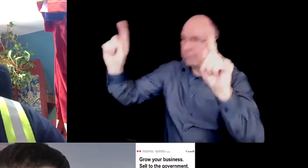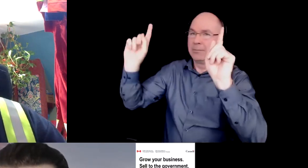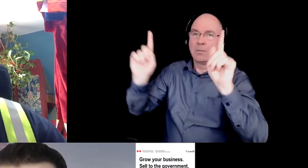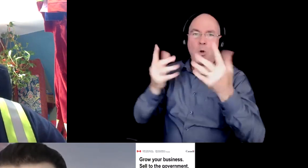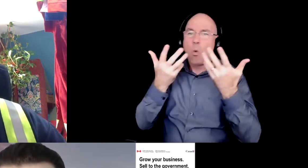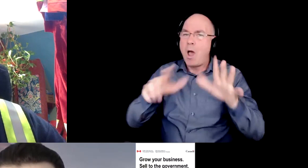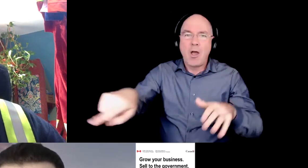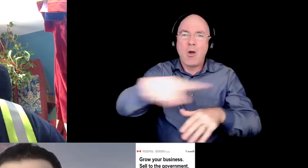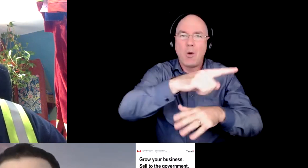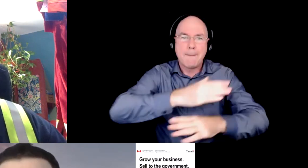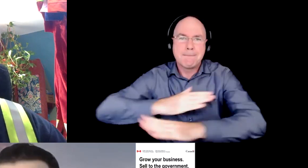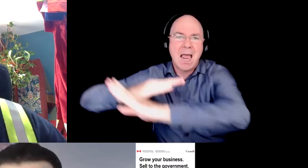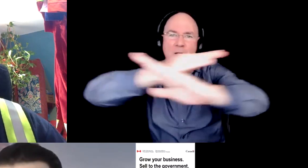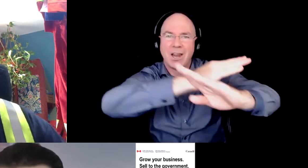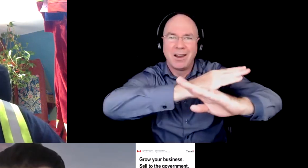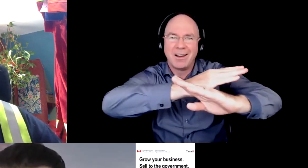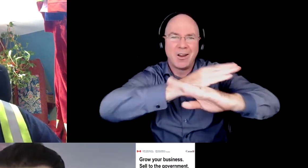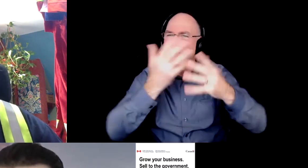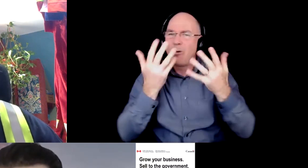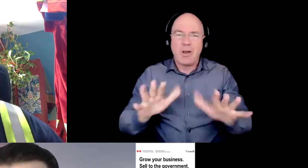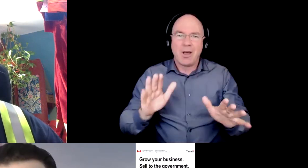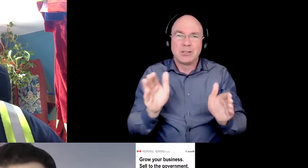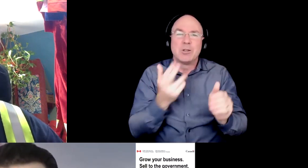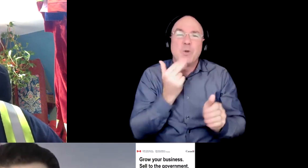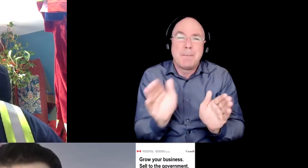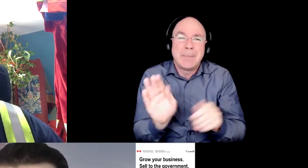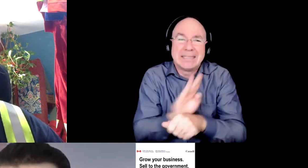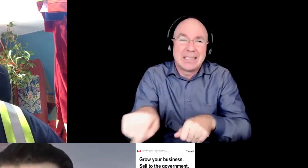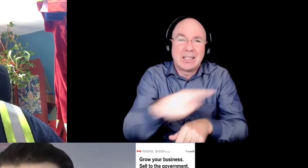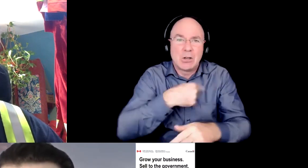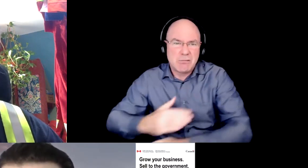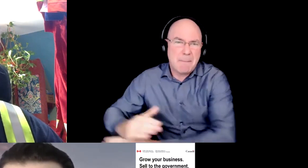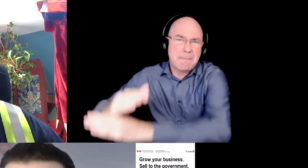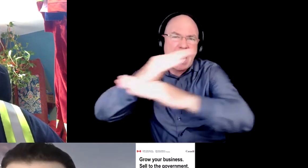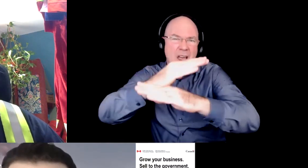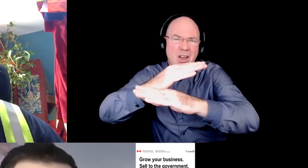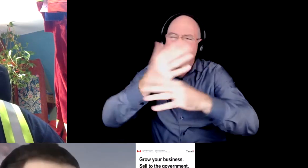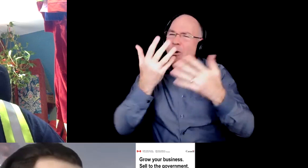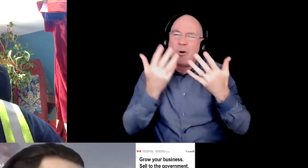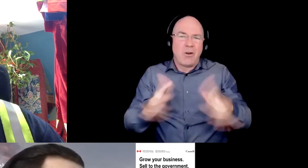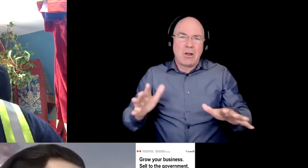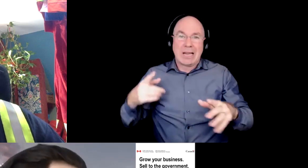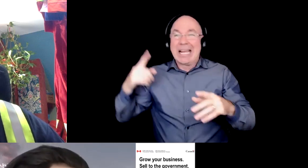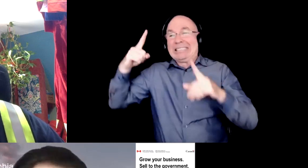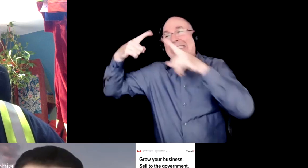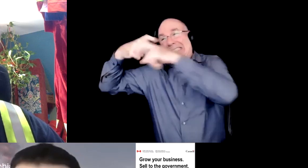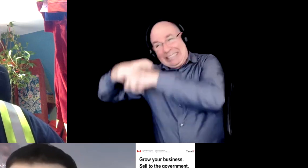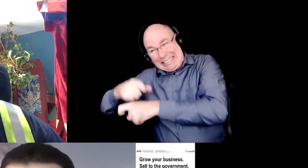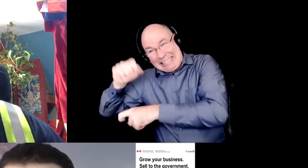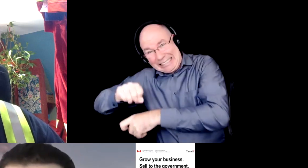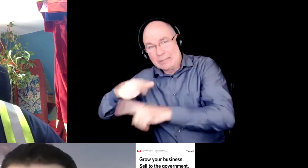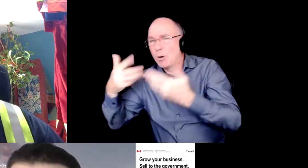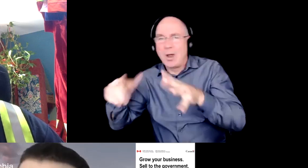businesses that are created because of a complicated process. So, when some of the questions come